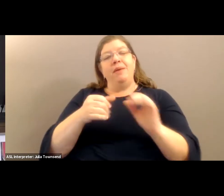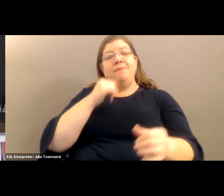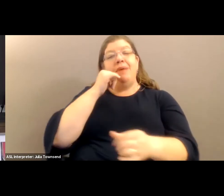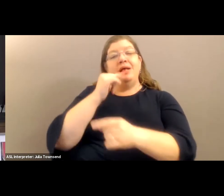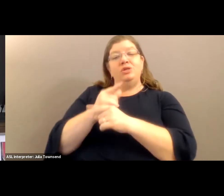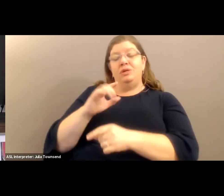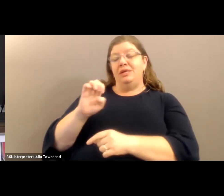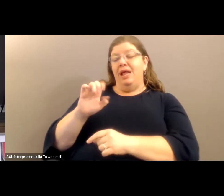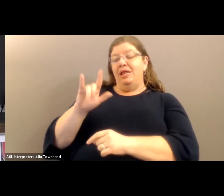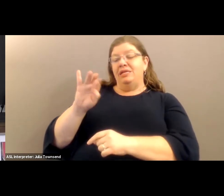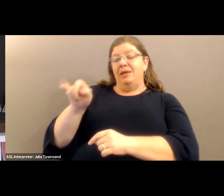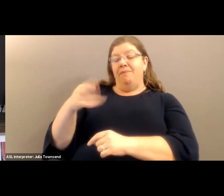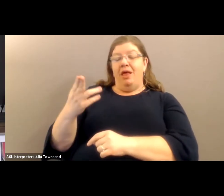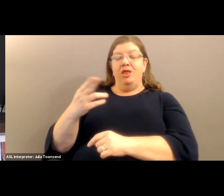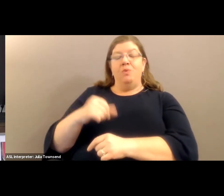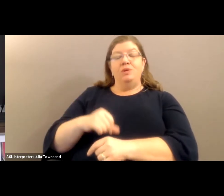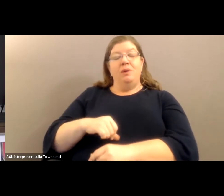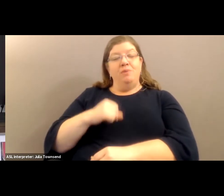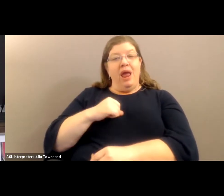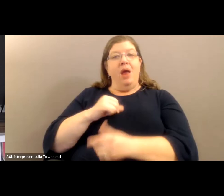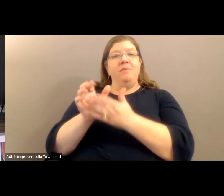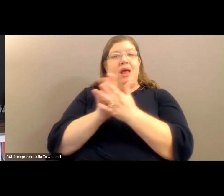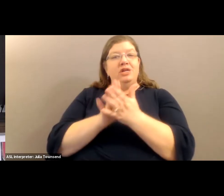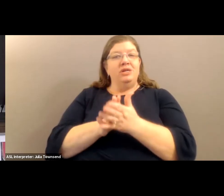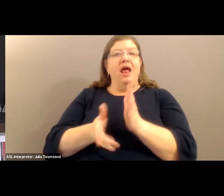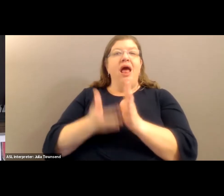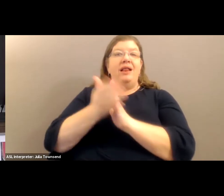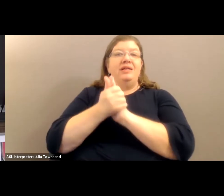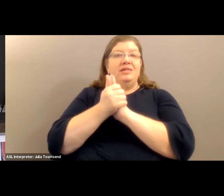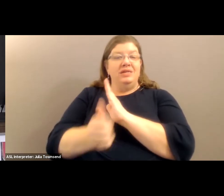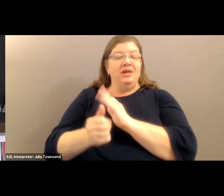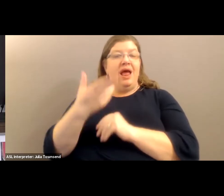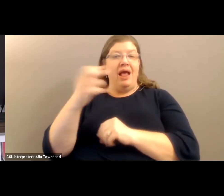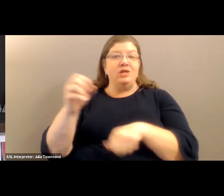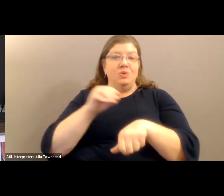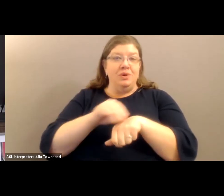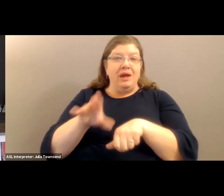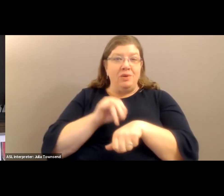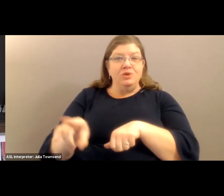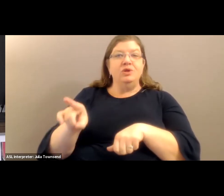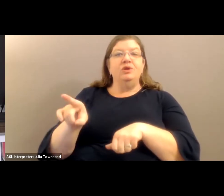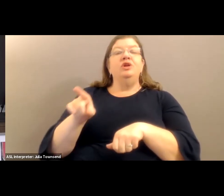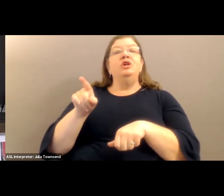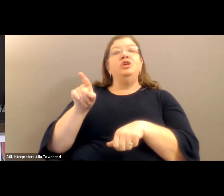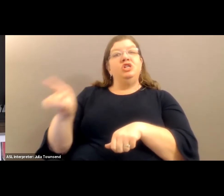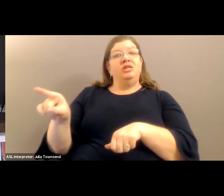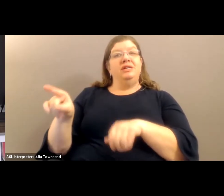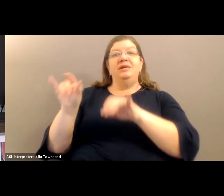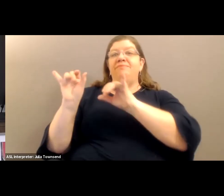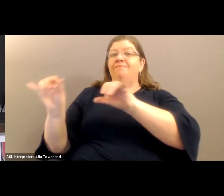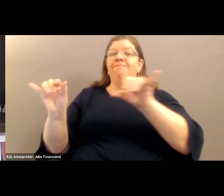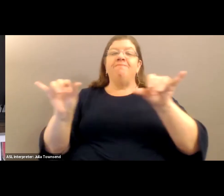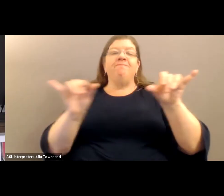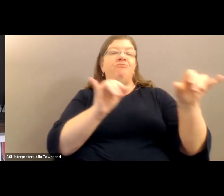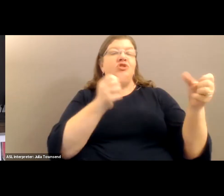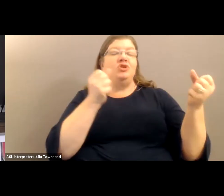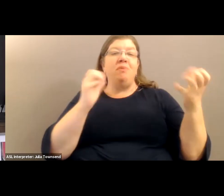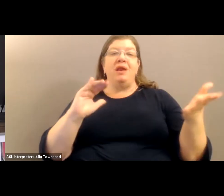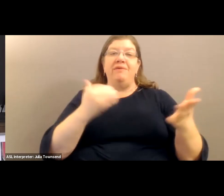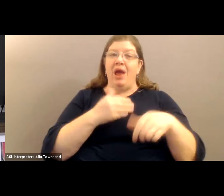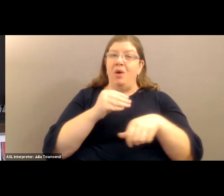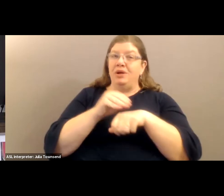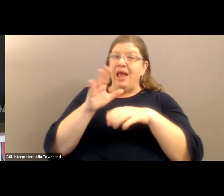a proud, passionate, highly skilled, and very hardworking high school counselor. And she, like so many of her